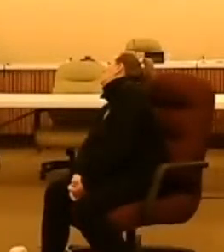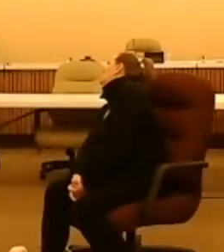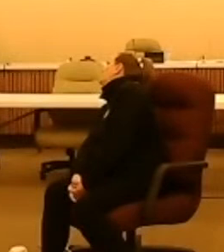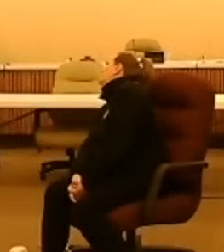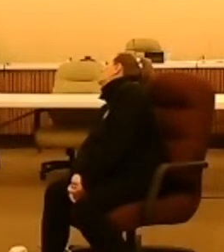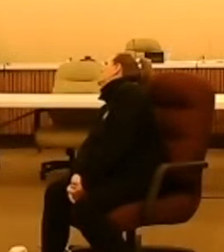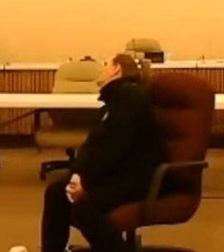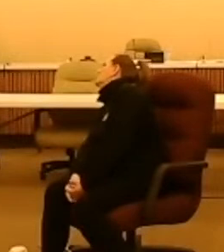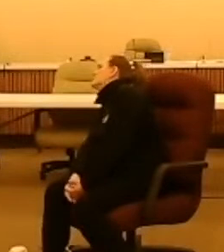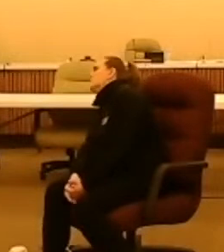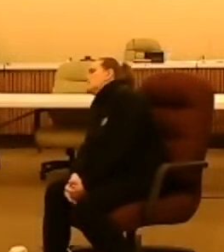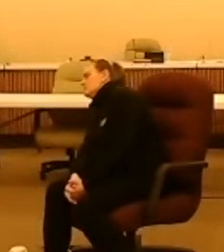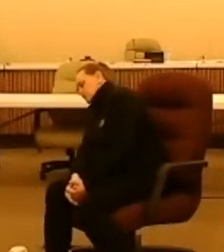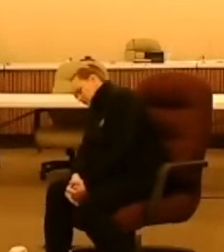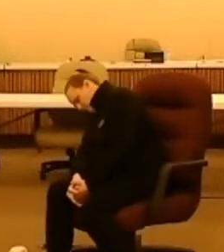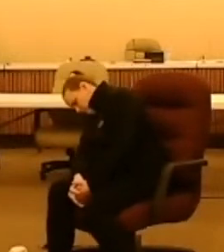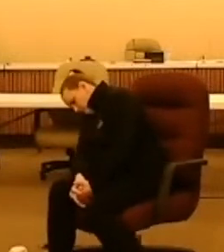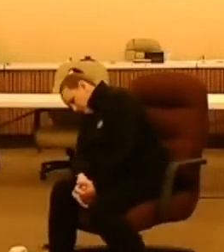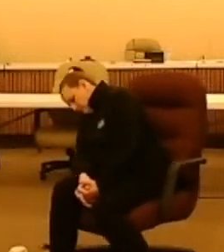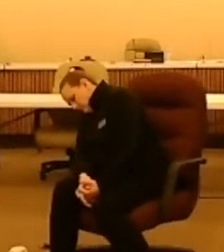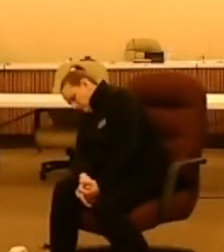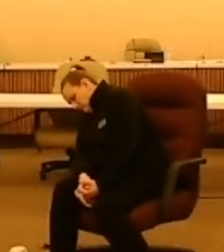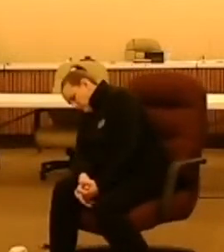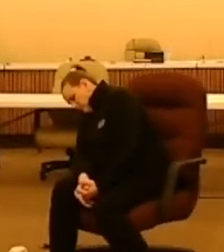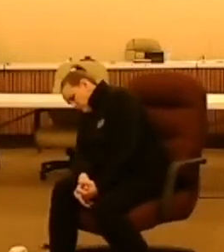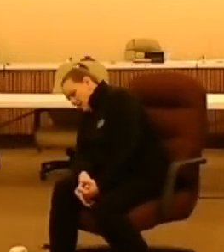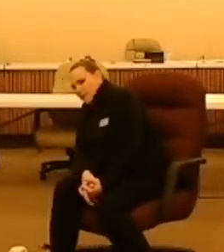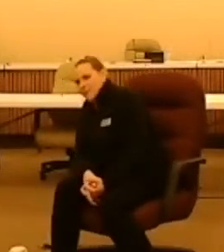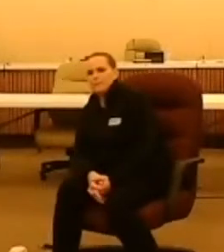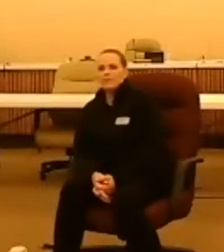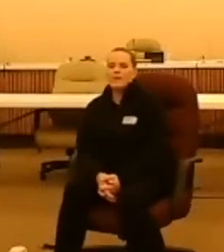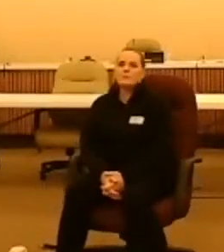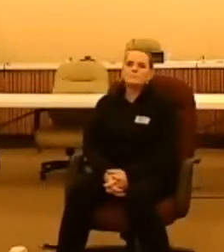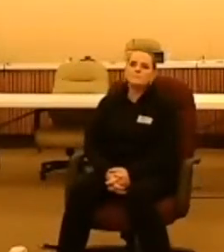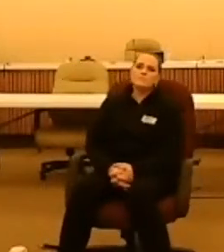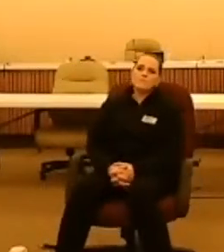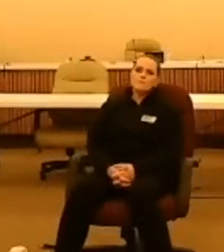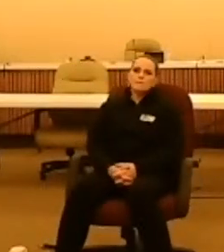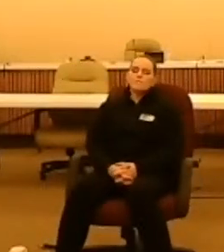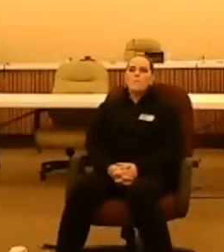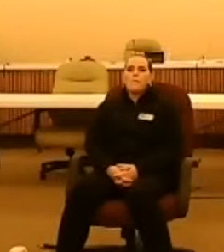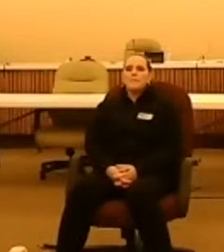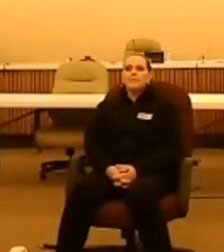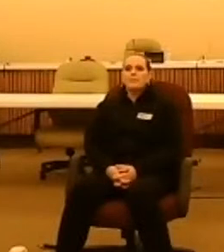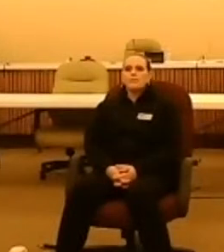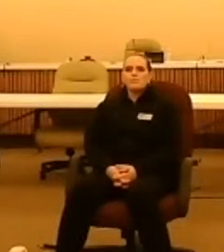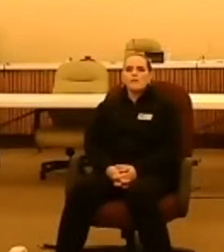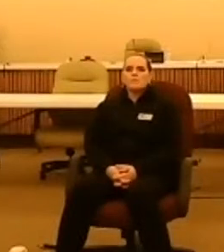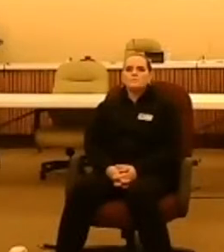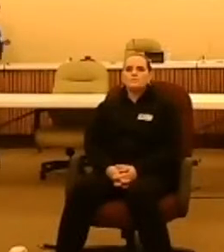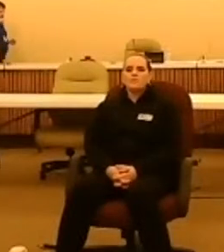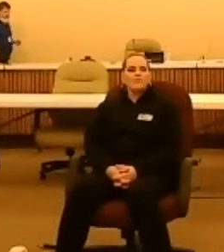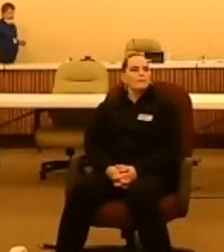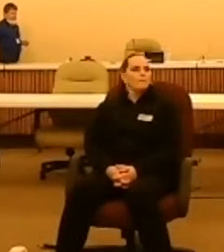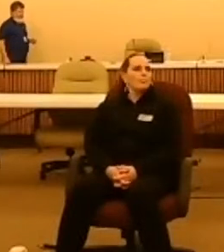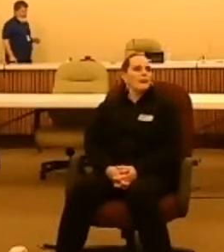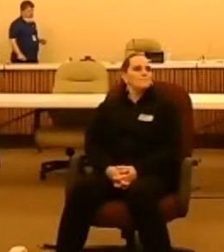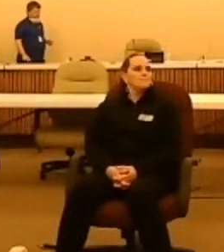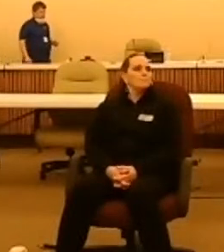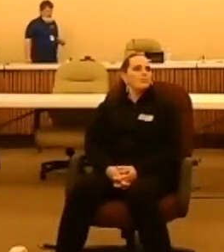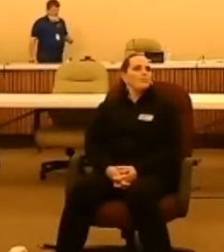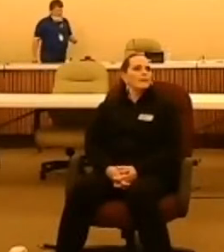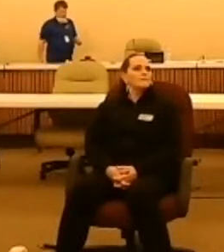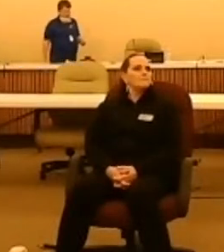there is cold pizza if people want it. I said that. Oh, you're welcome. Never eat cold Stay pizza. and do the resolutions. I don't like cold pizza.